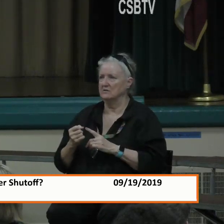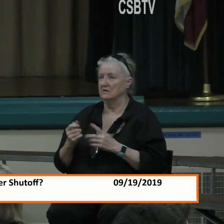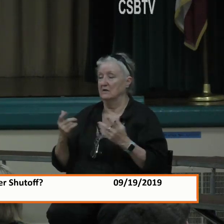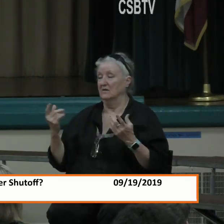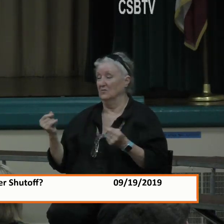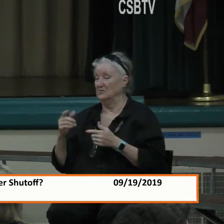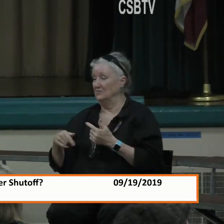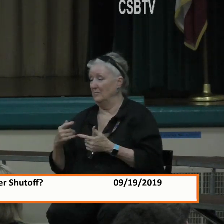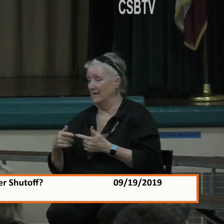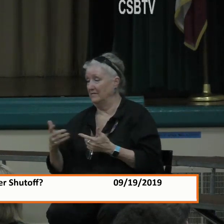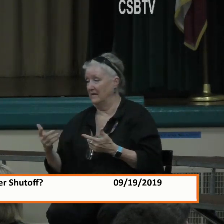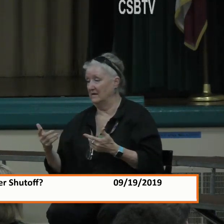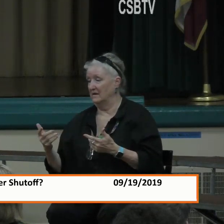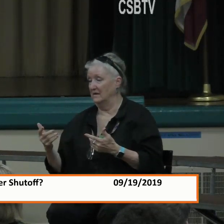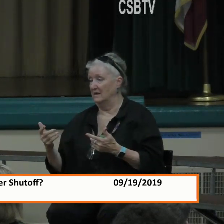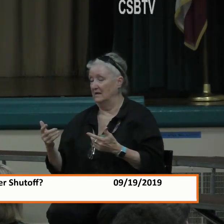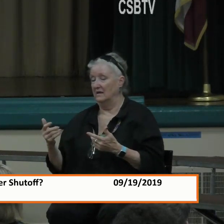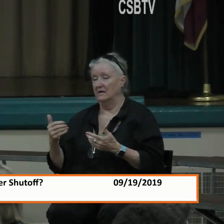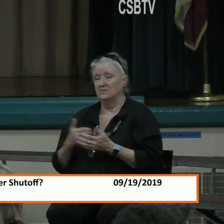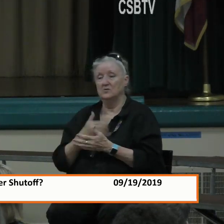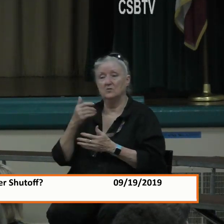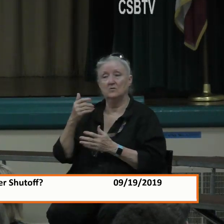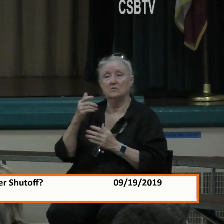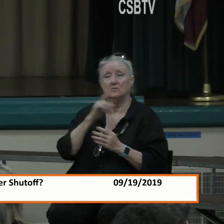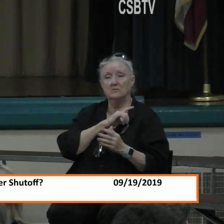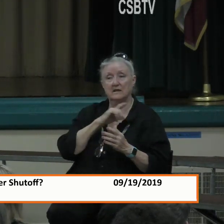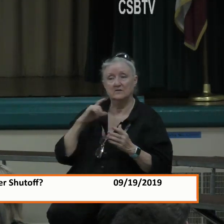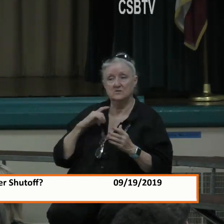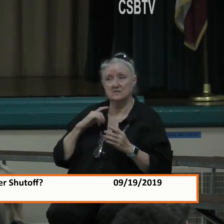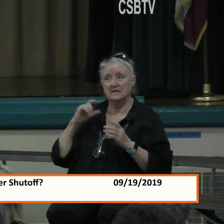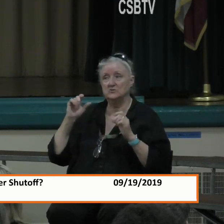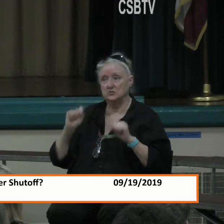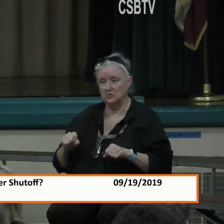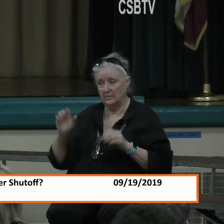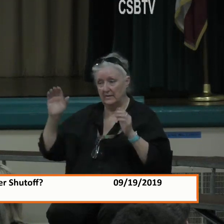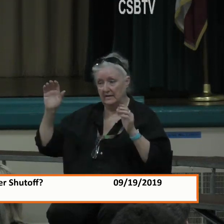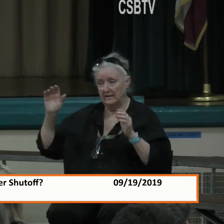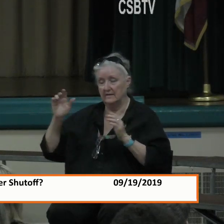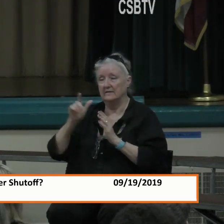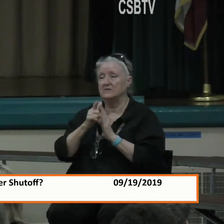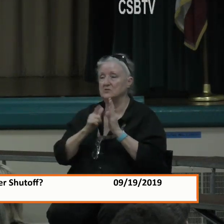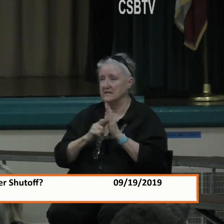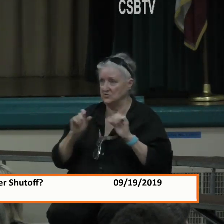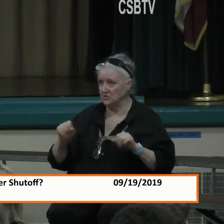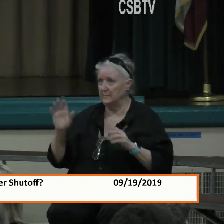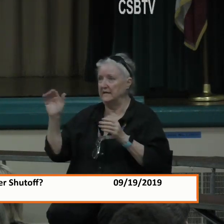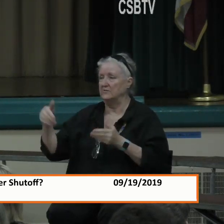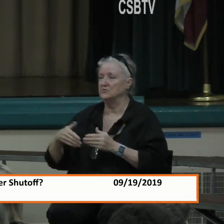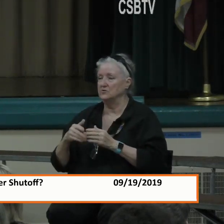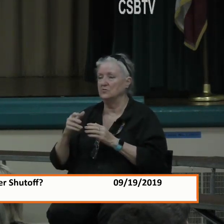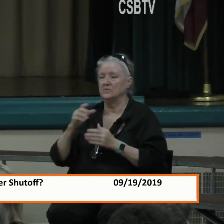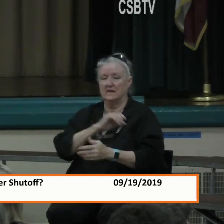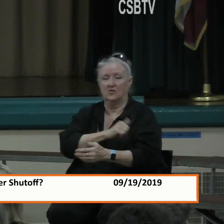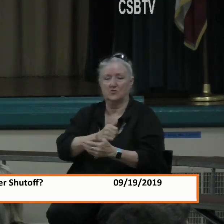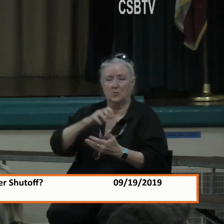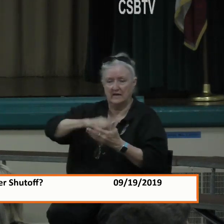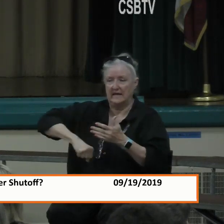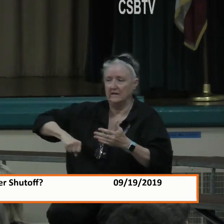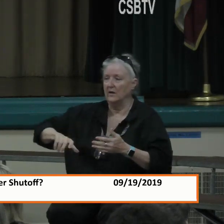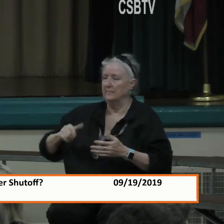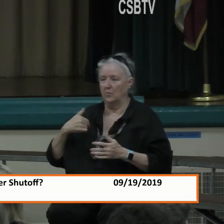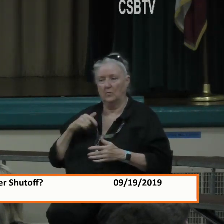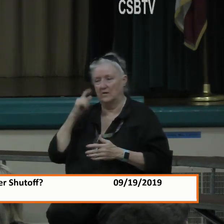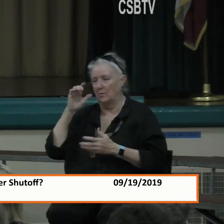about it, new legislation could be introduced to take that authority away. we don't believe we have the legal authority